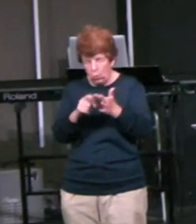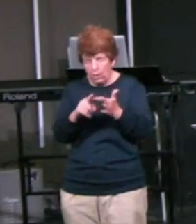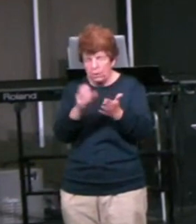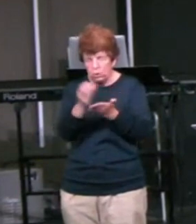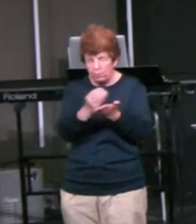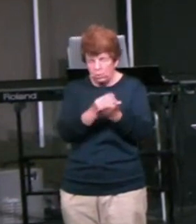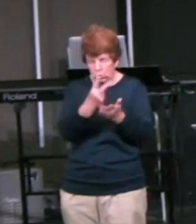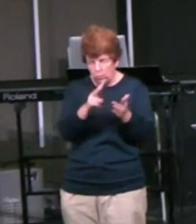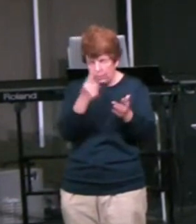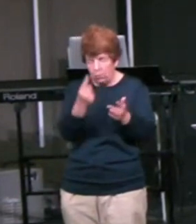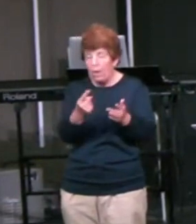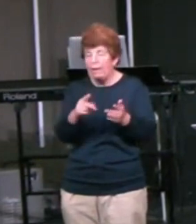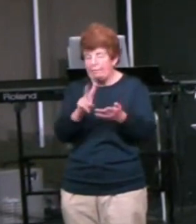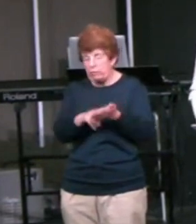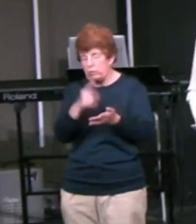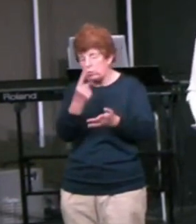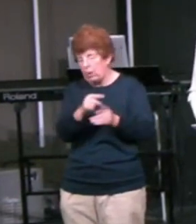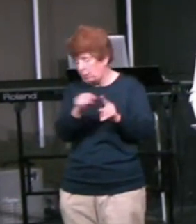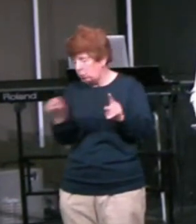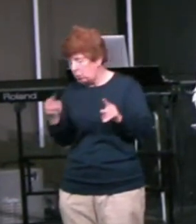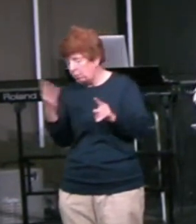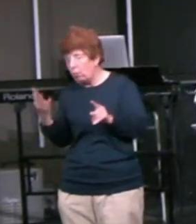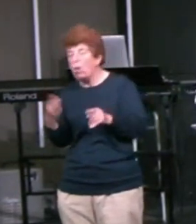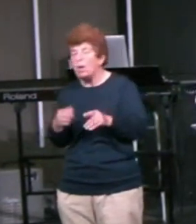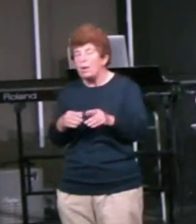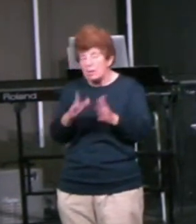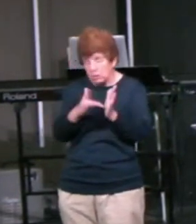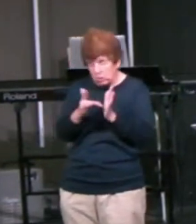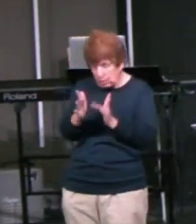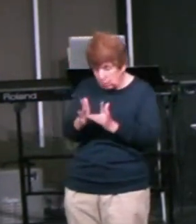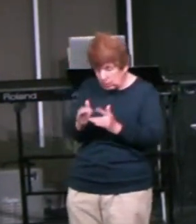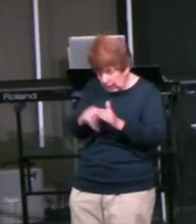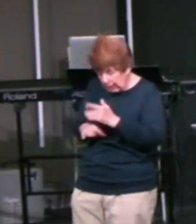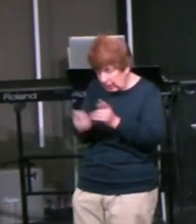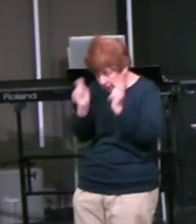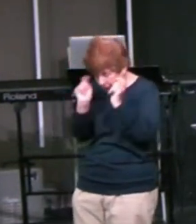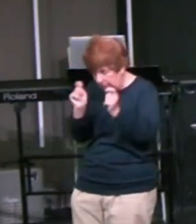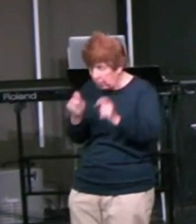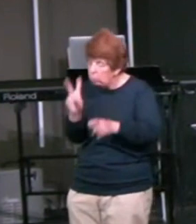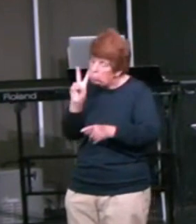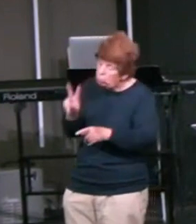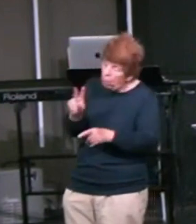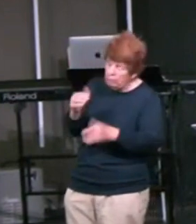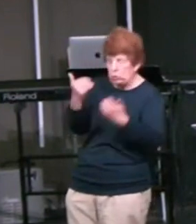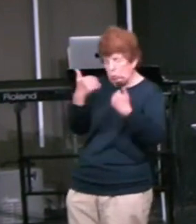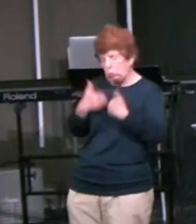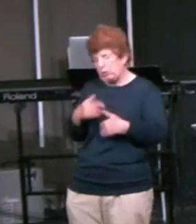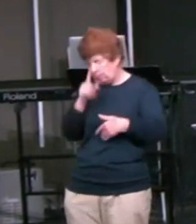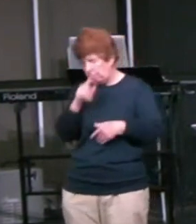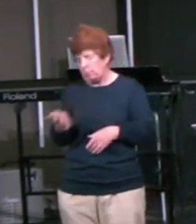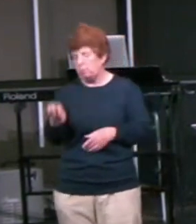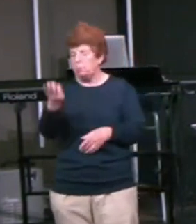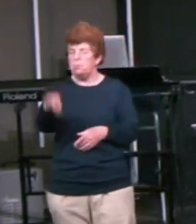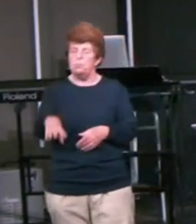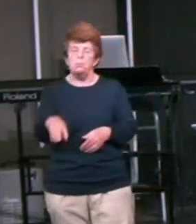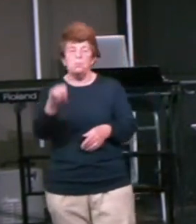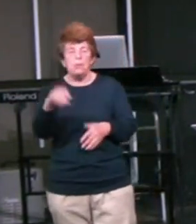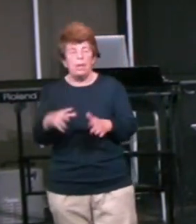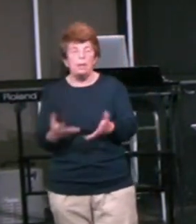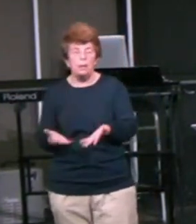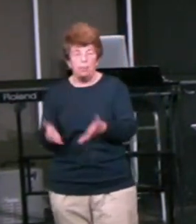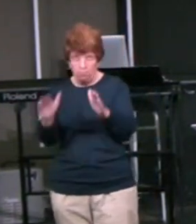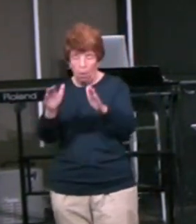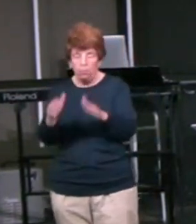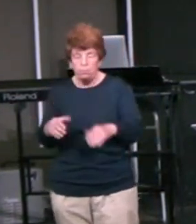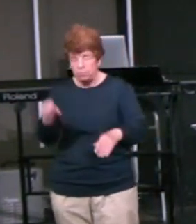21, verses 1 to 4, while Jesus was in the temple, he watched the rich people dropping their gifts into the collection